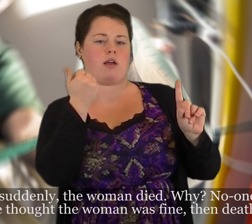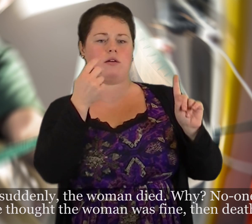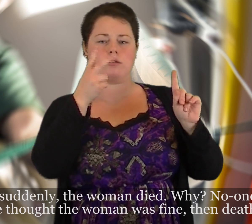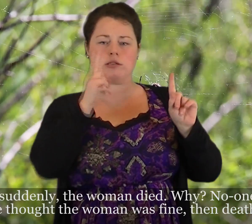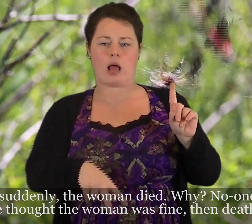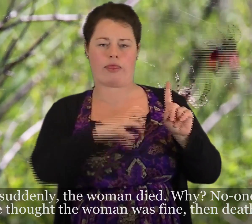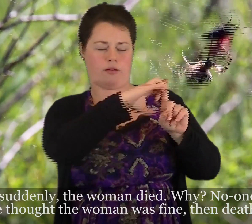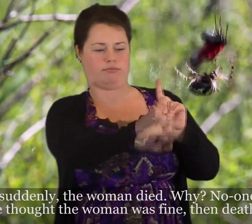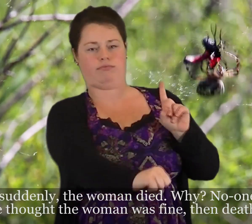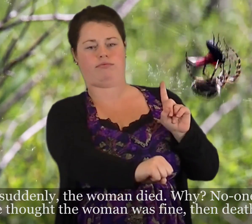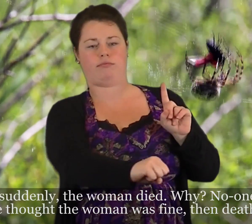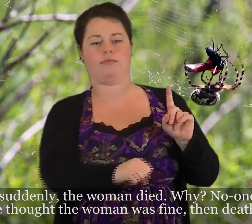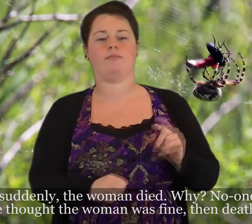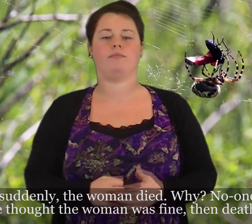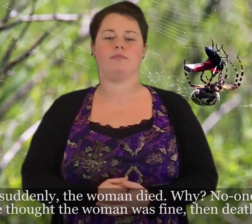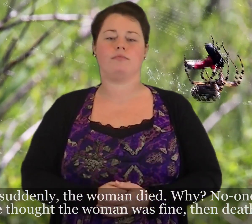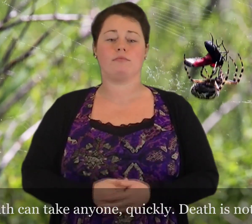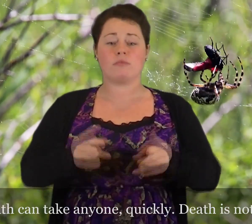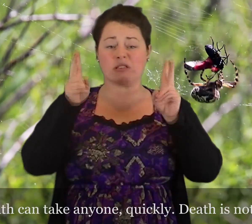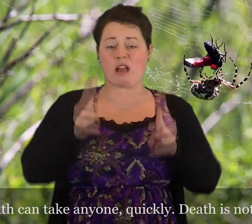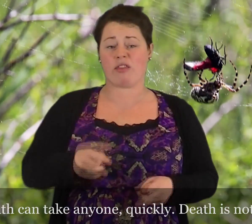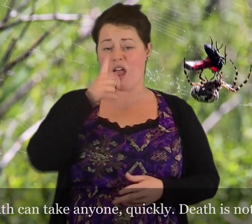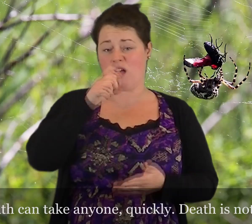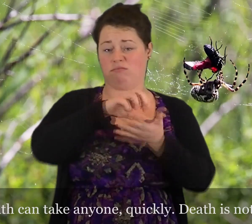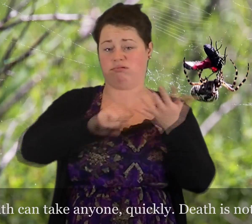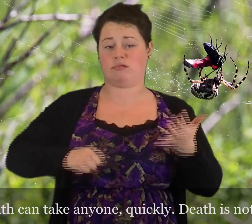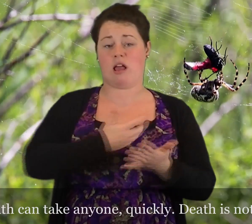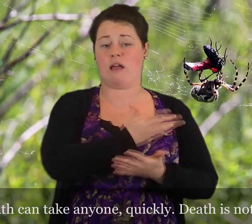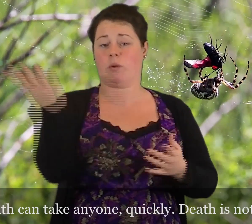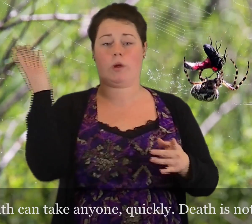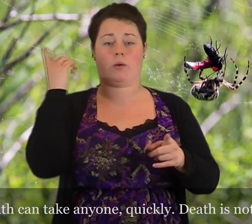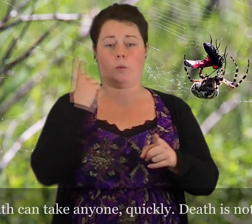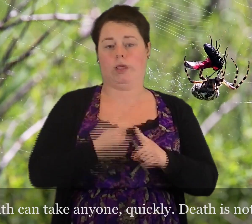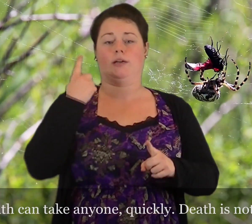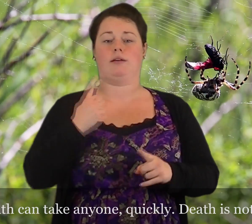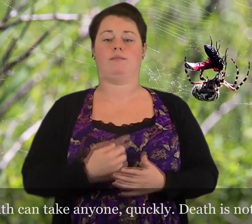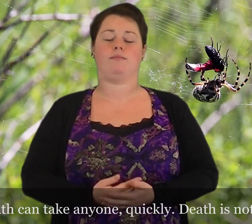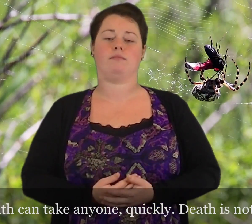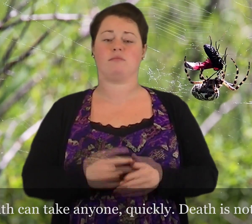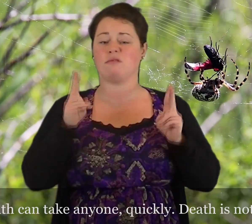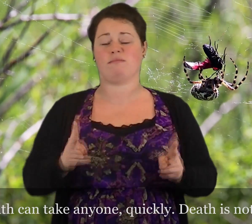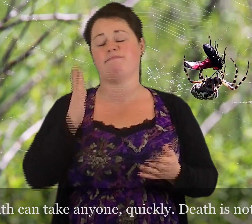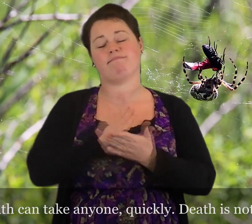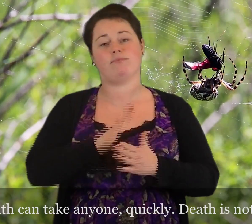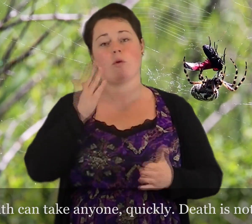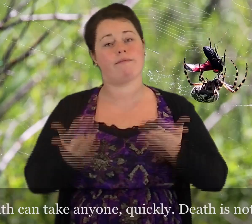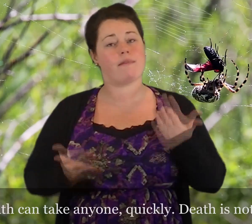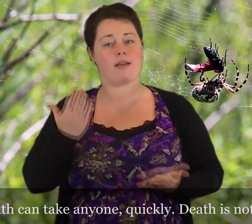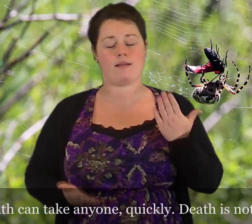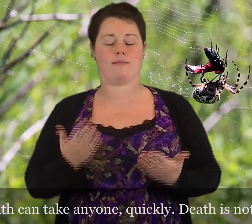happens, and suddenly it swoops. If you're not converted, you're at the mercy of death with all its